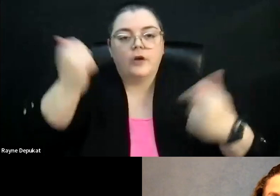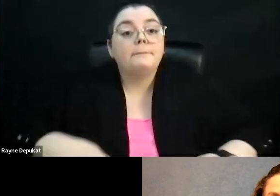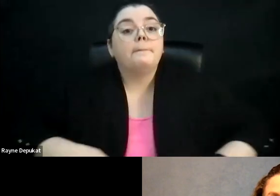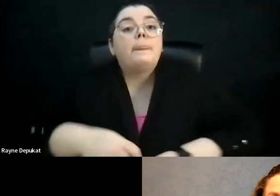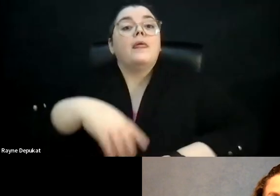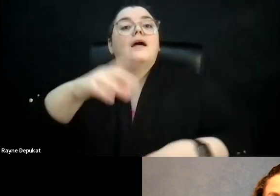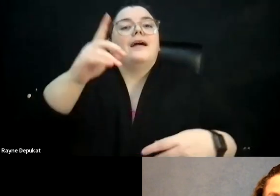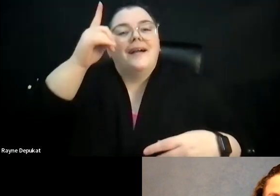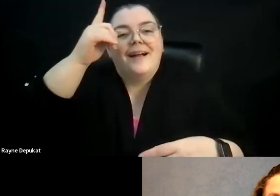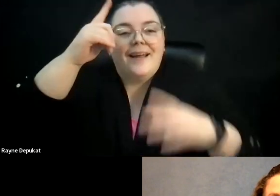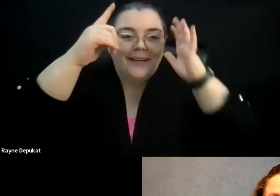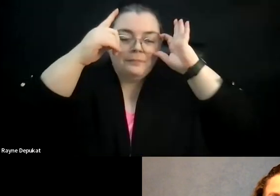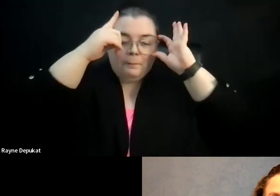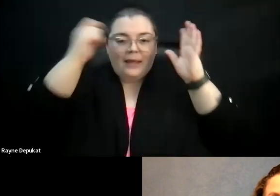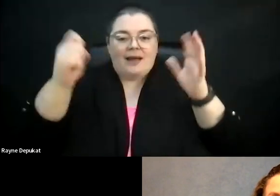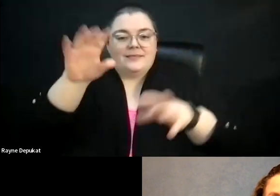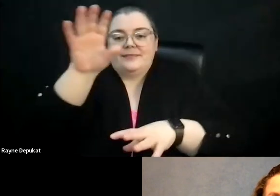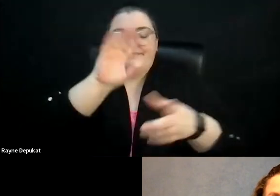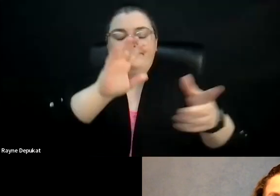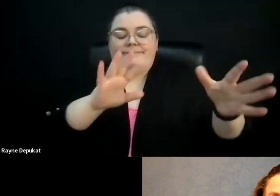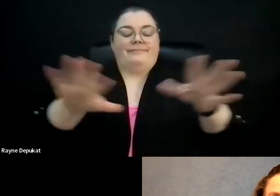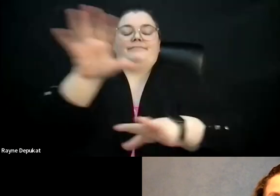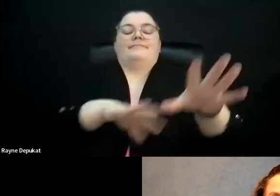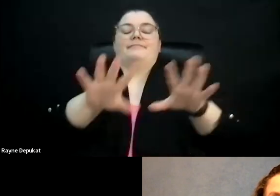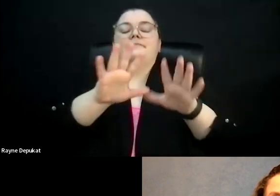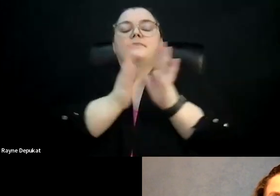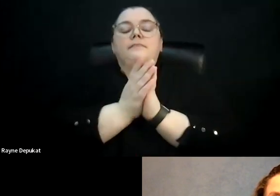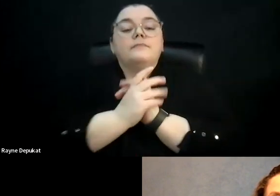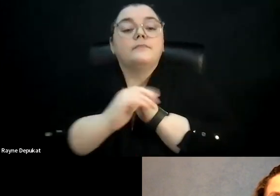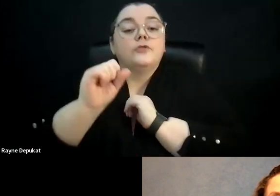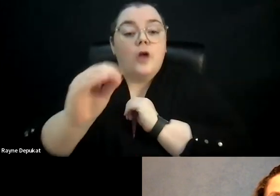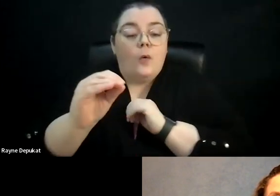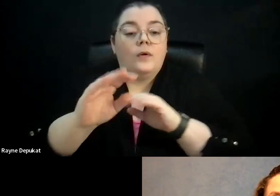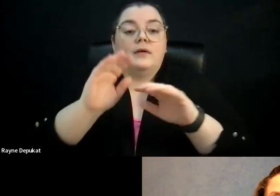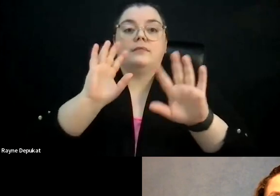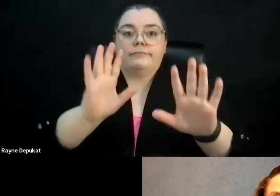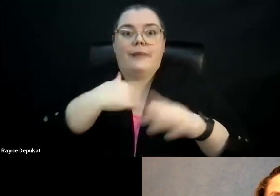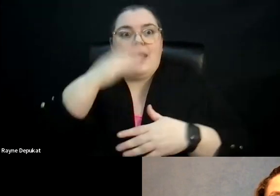So we planned, I forgot what the plan for the last part, but anyway, so